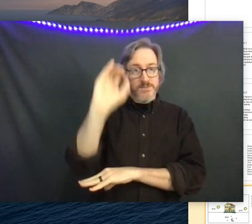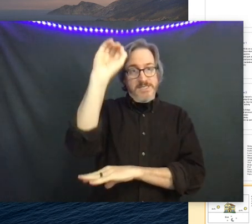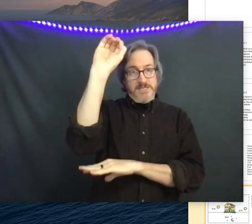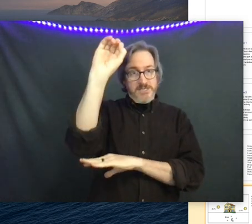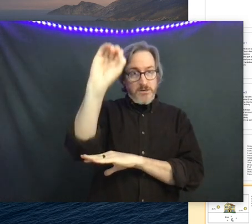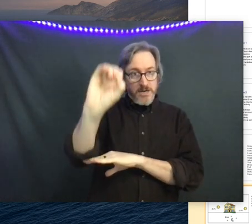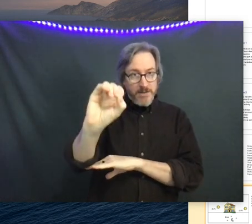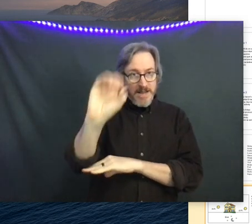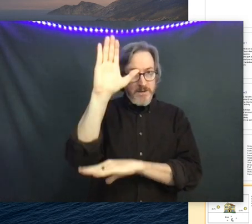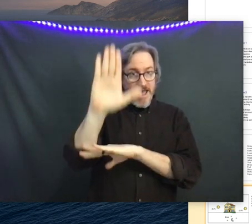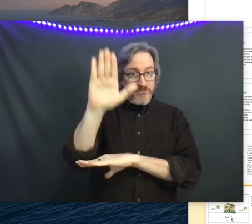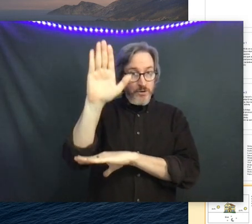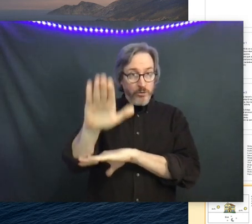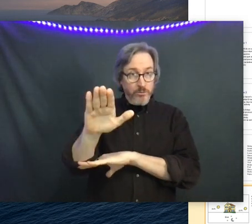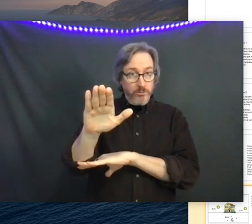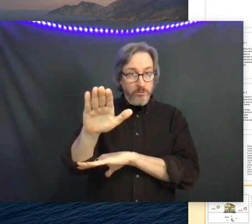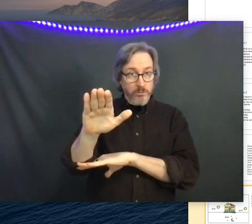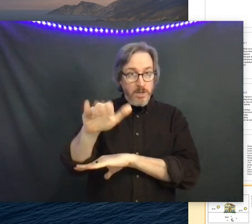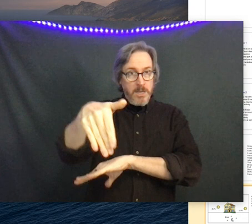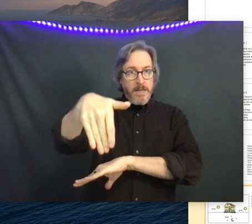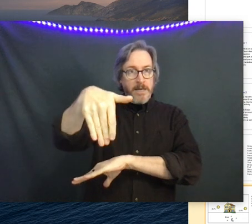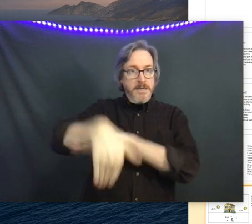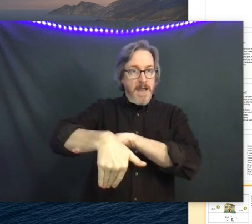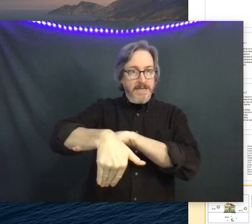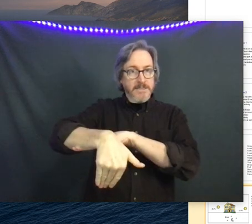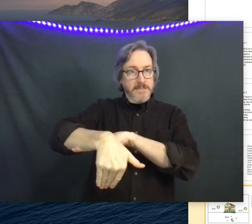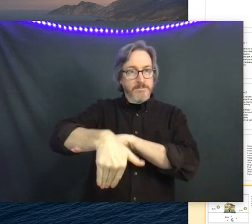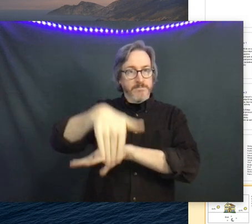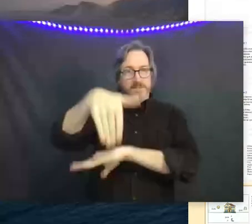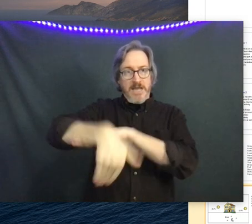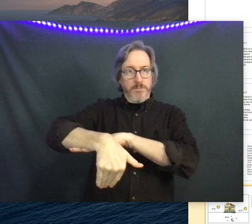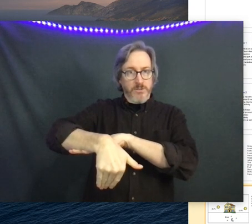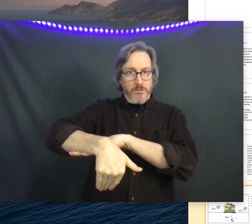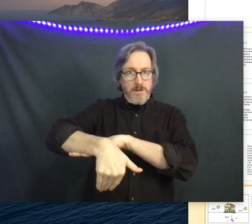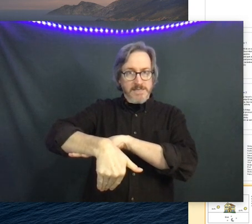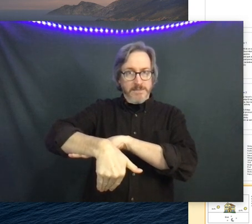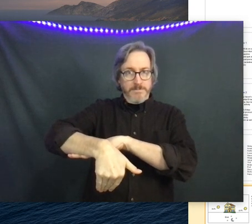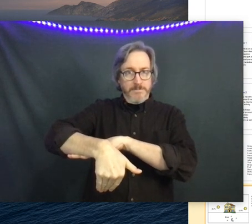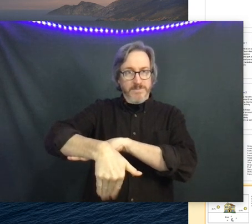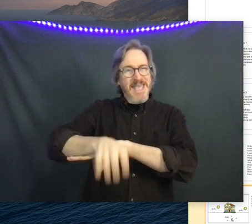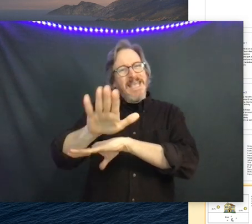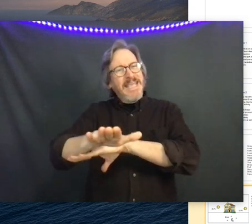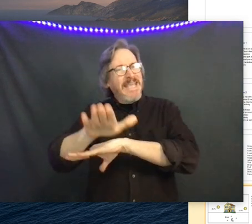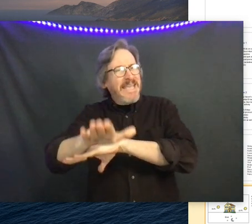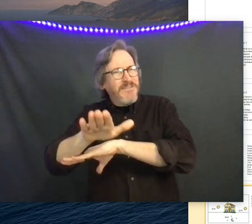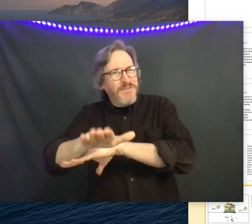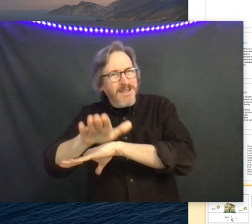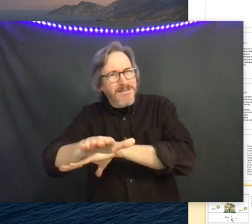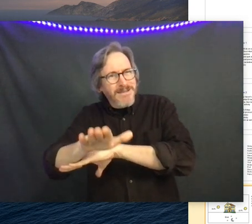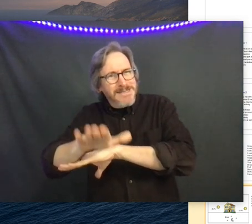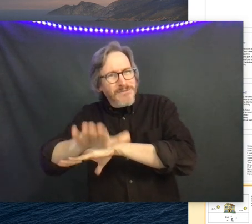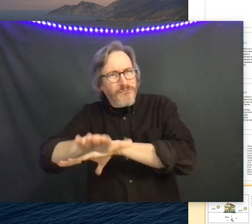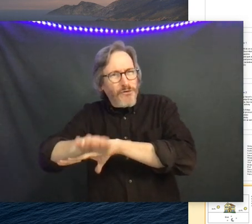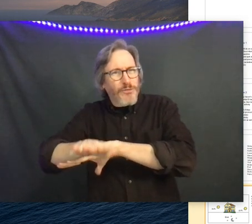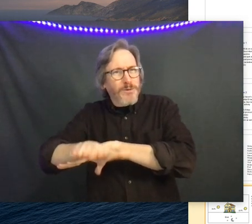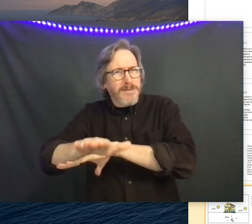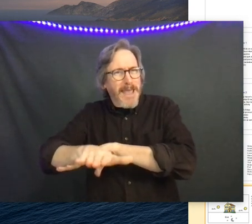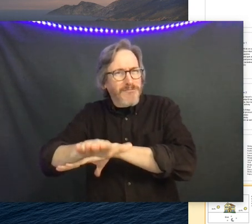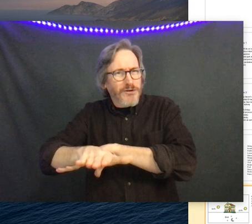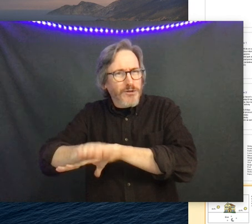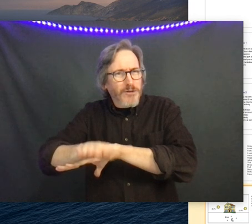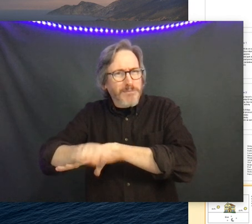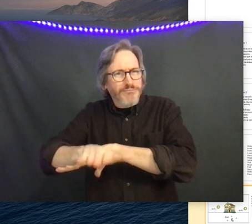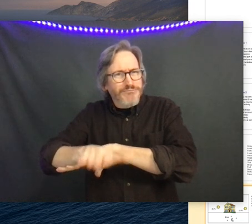Afternoon, so the sun's starting to come down, afternoon, night, down below the horizon. Evening is further